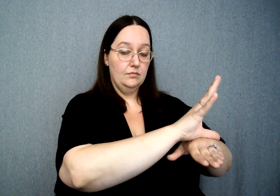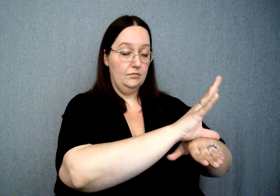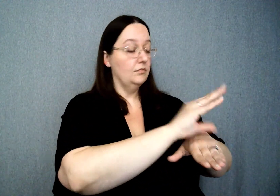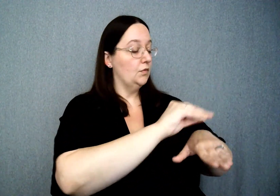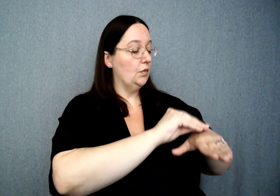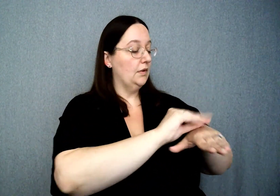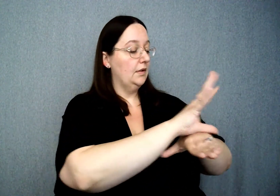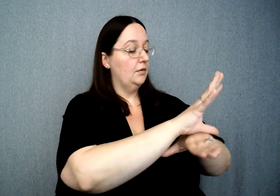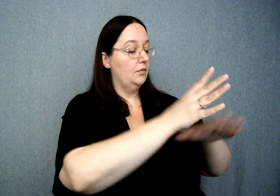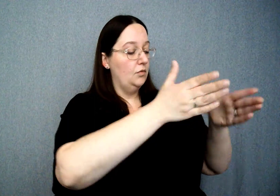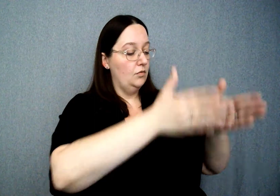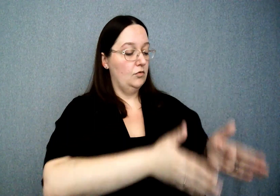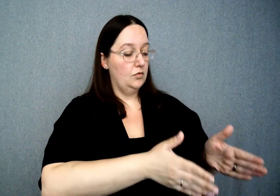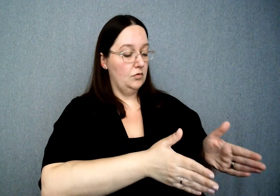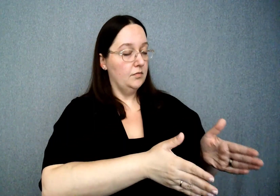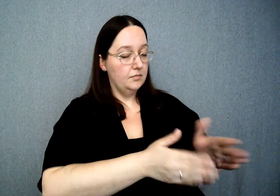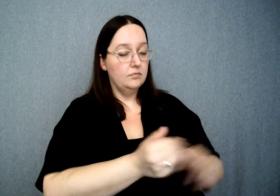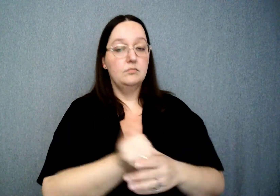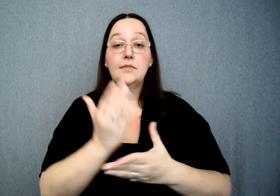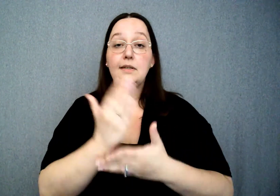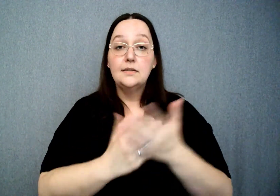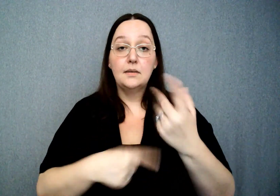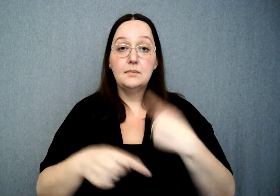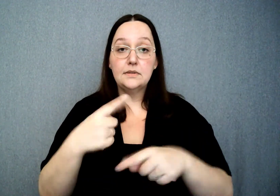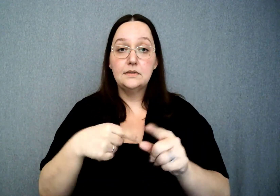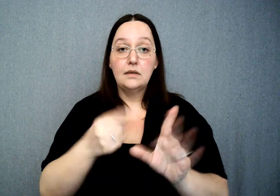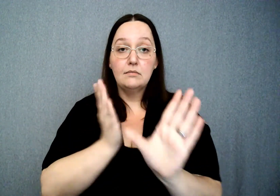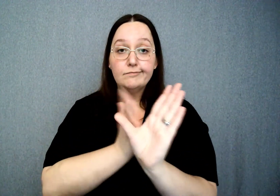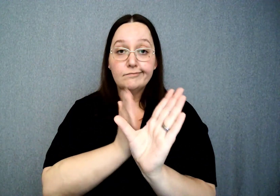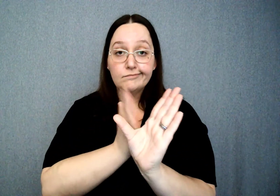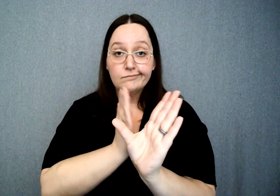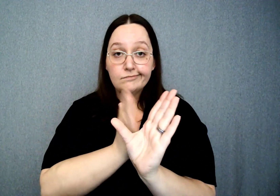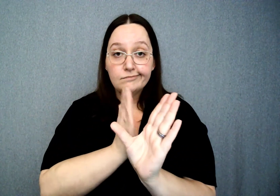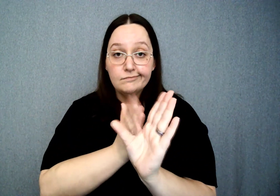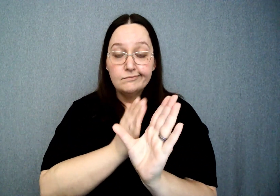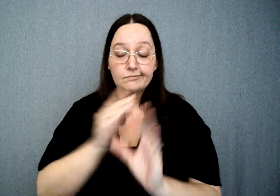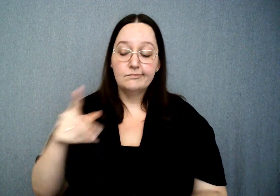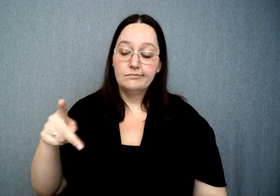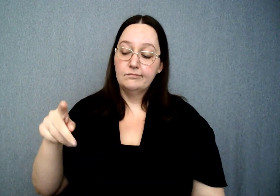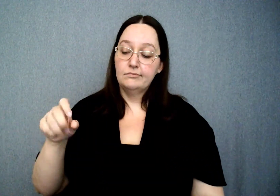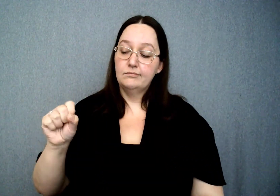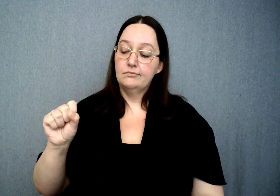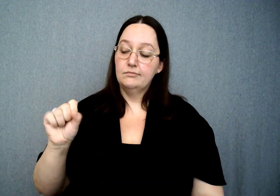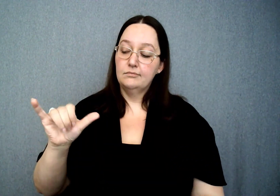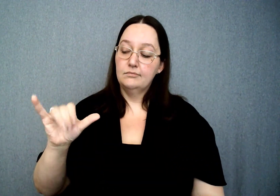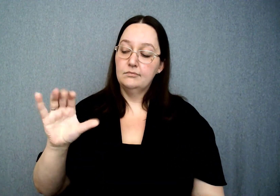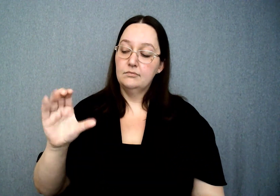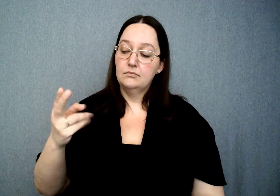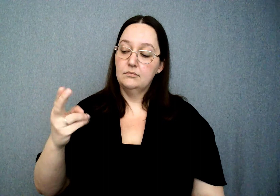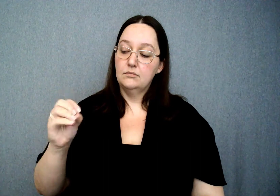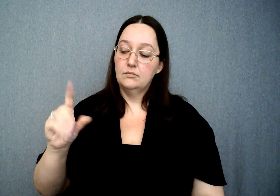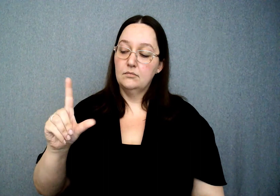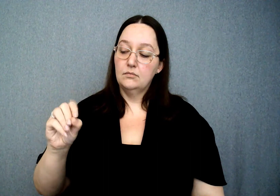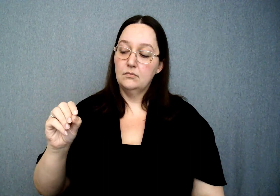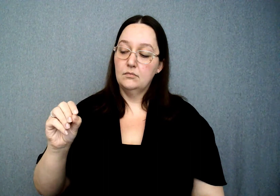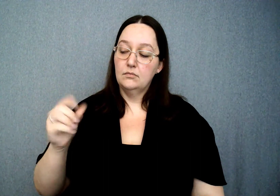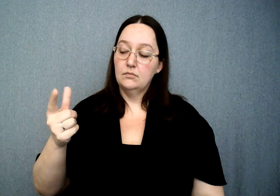Counselor, right? To advise, counsel, counselor. Some people sign psychology plus an